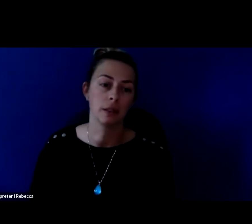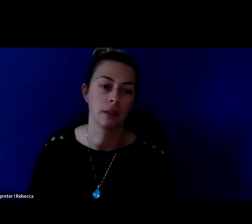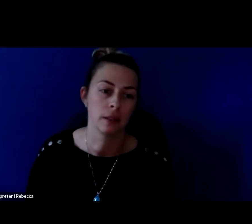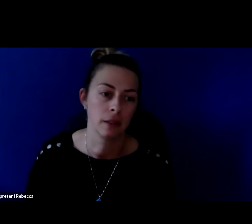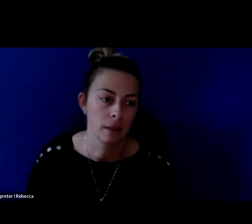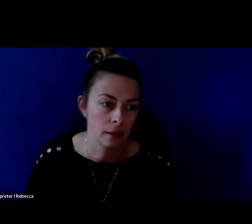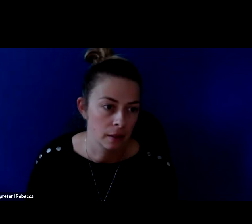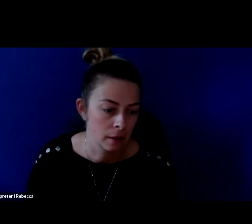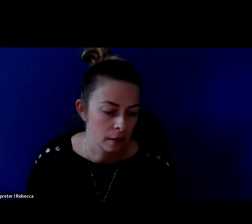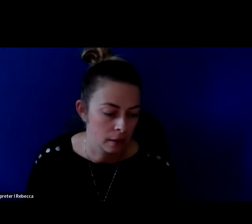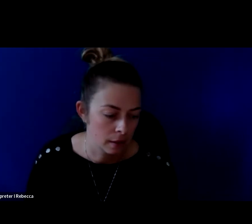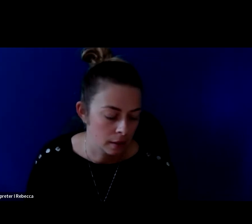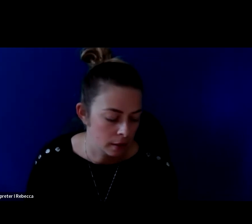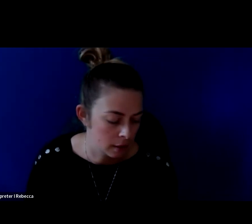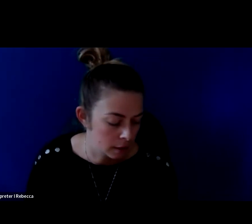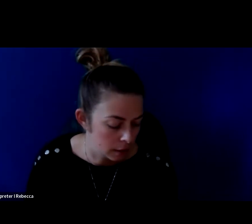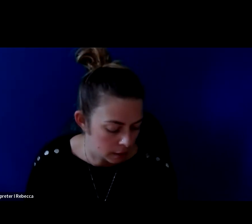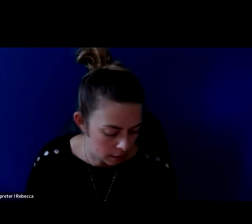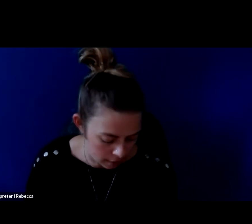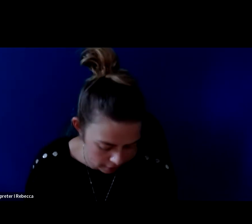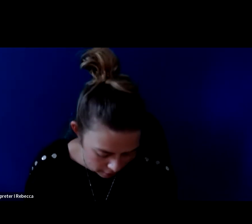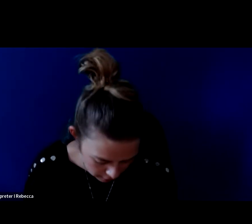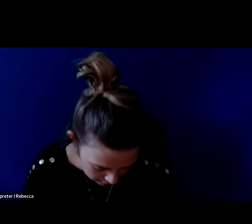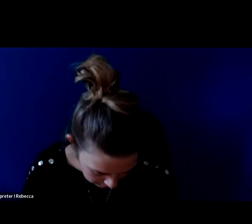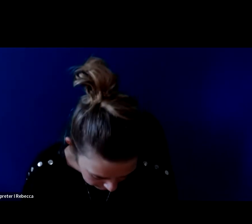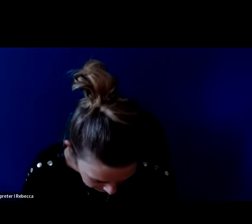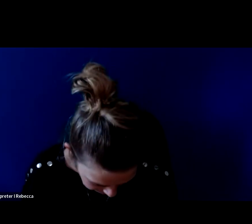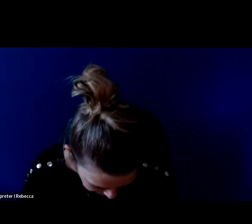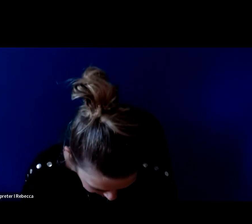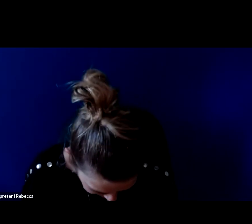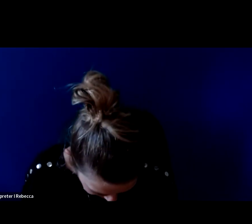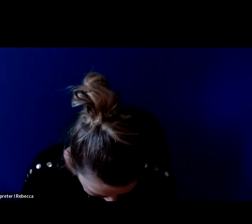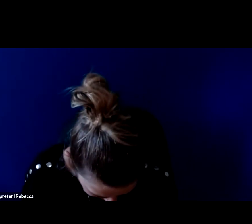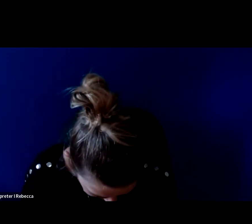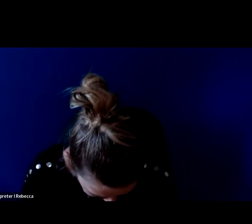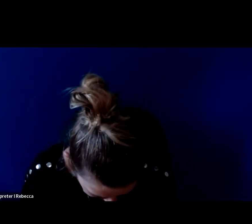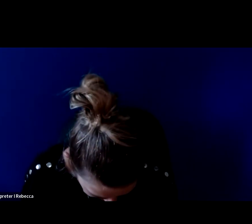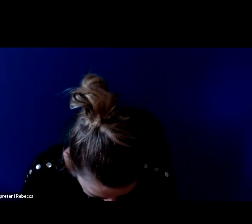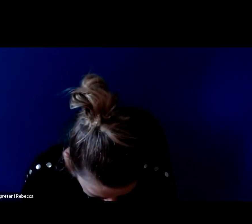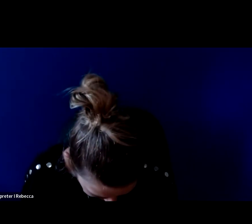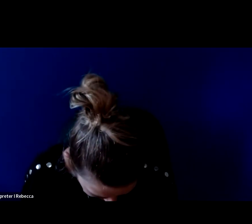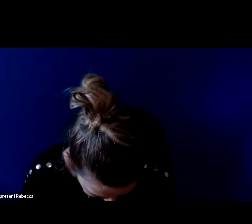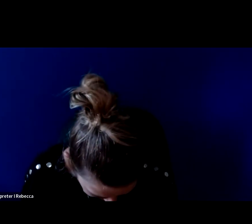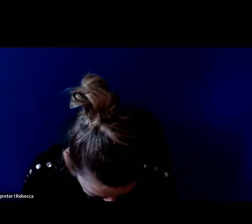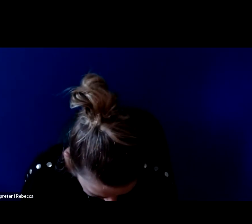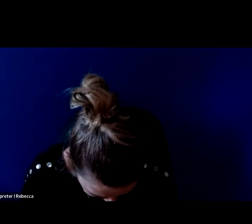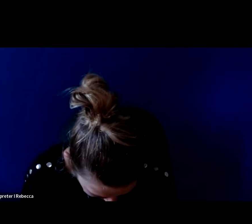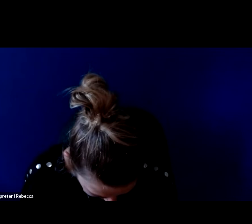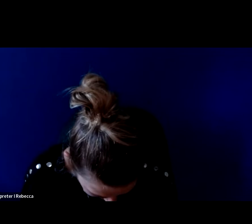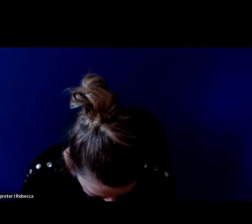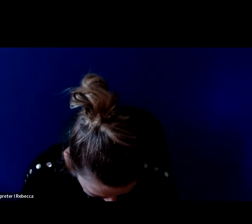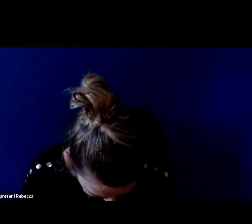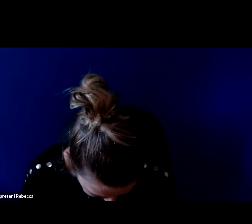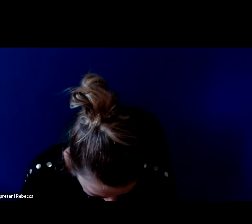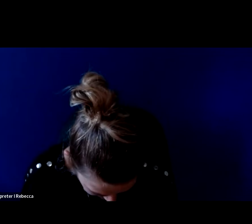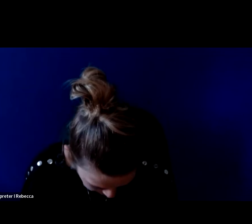is taught less and less in secondary education in terms of citizenship, patriotism, and what is to be a democracy?